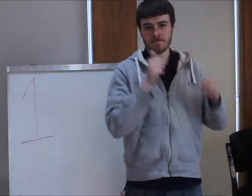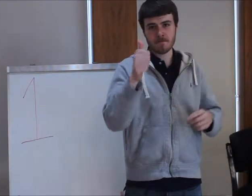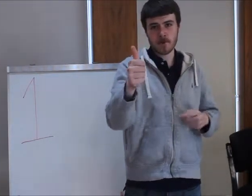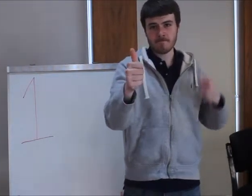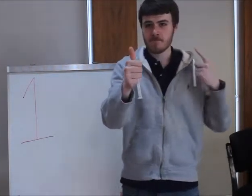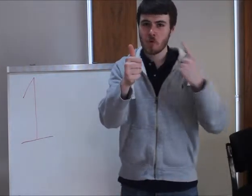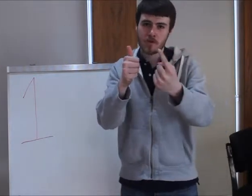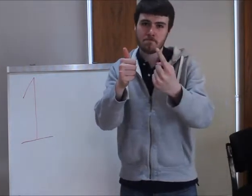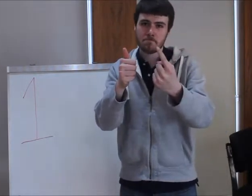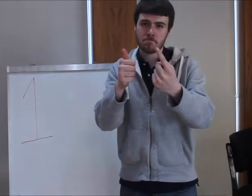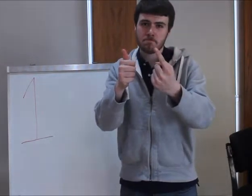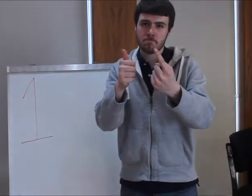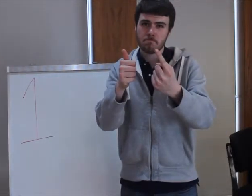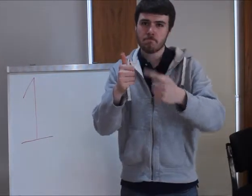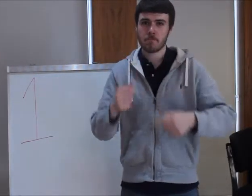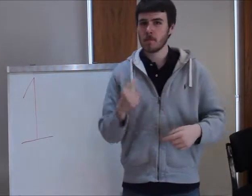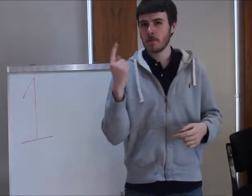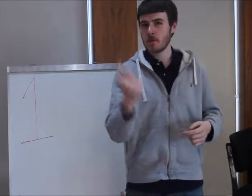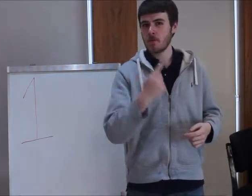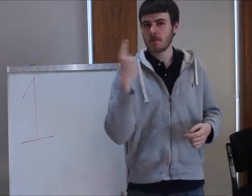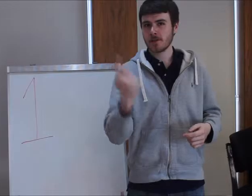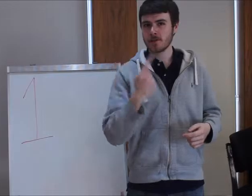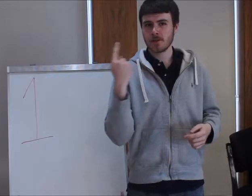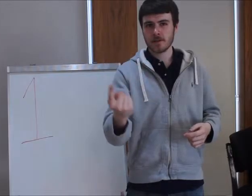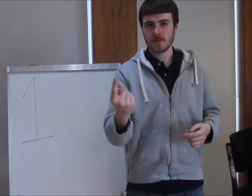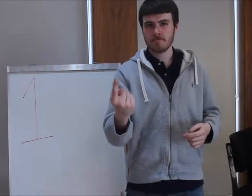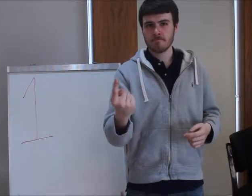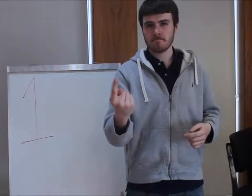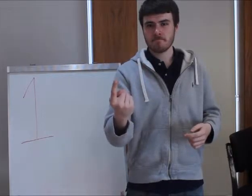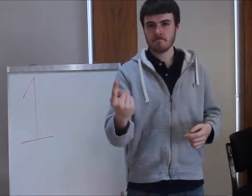Rules of thumb 1. It is always